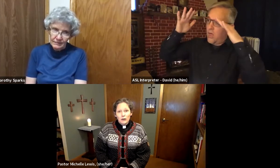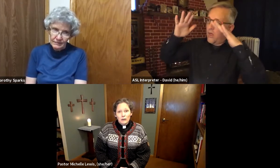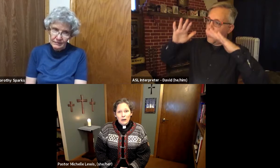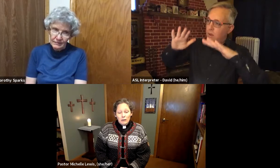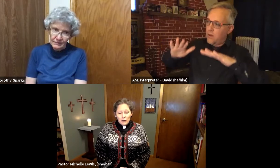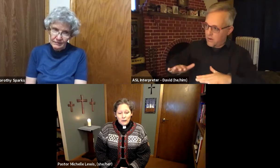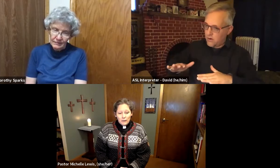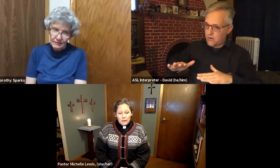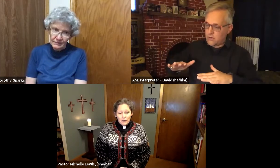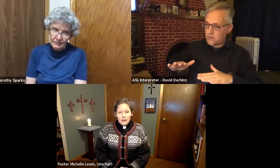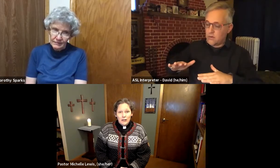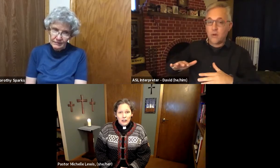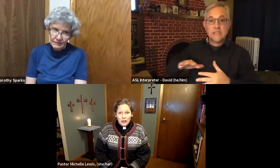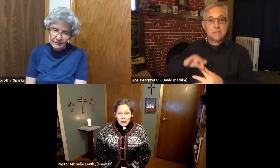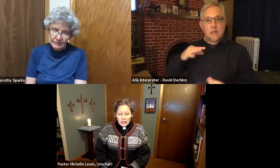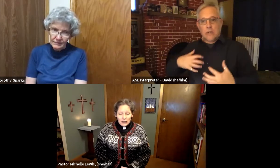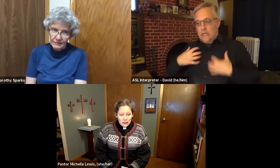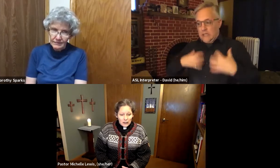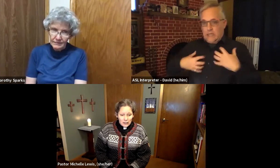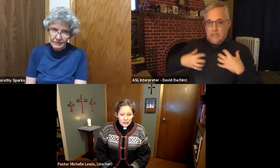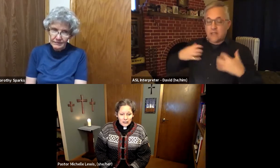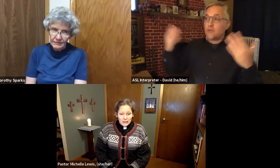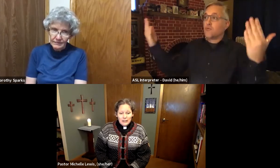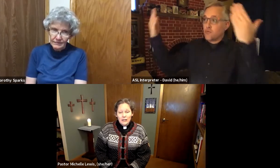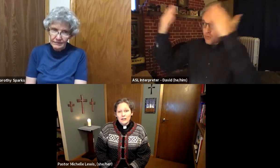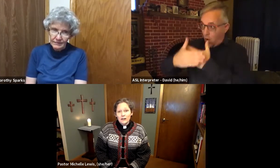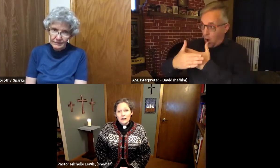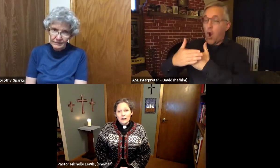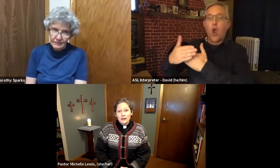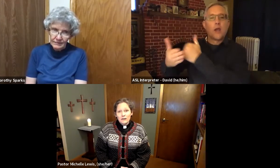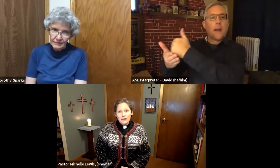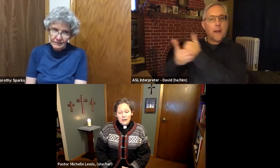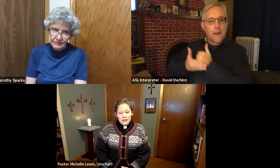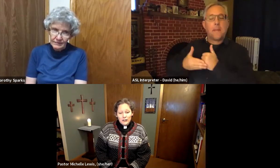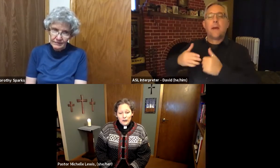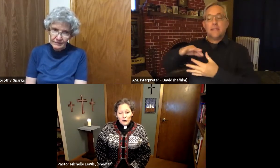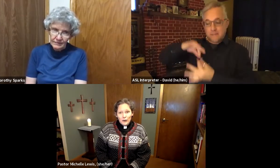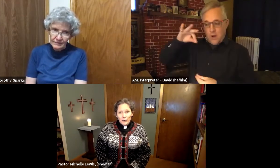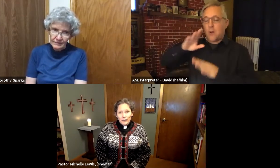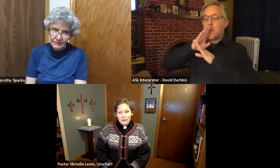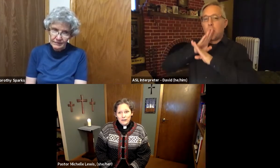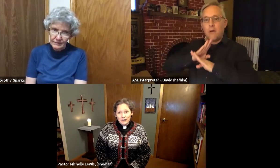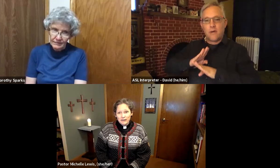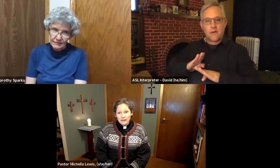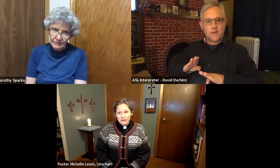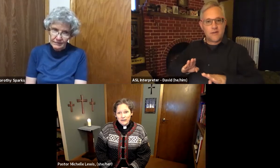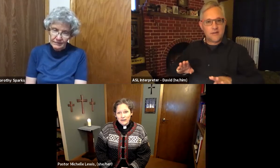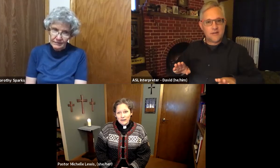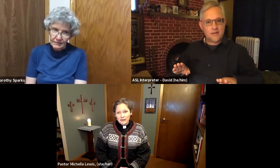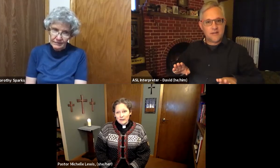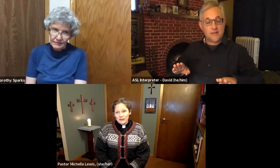And we remember that darkness is needed for things to grow.